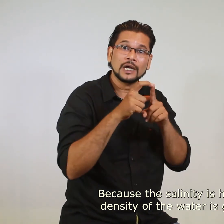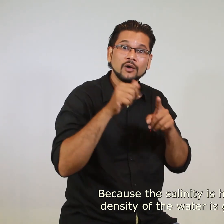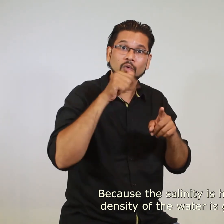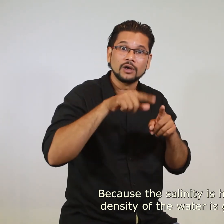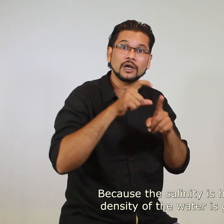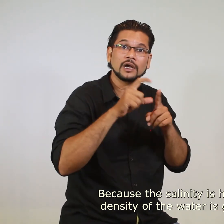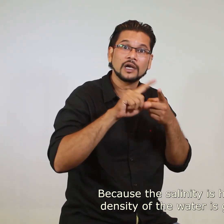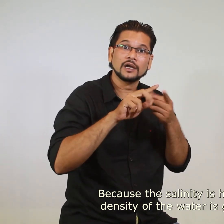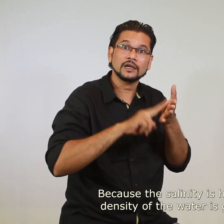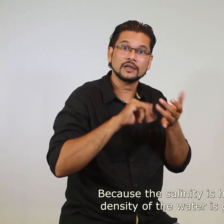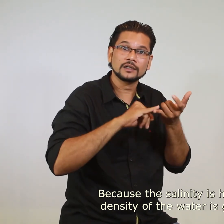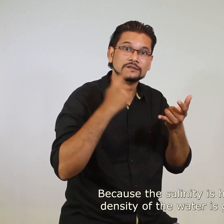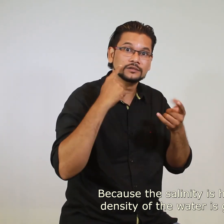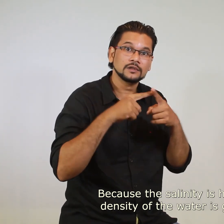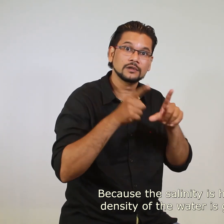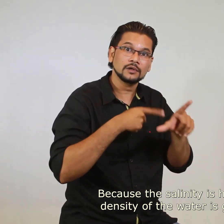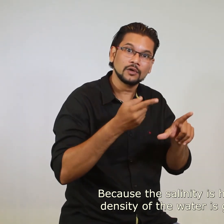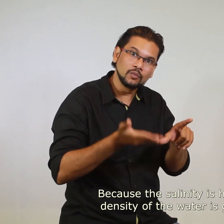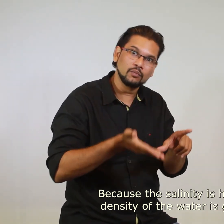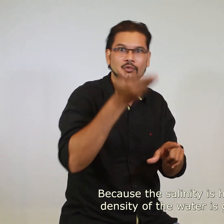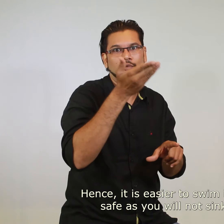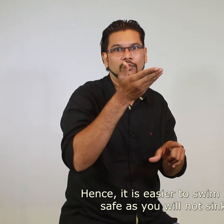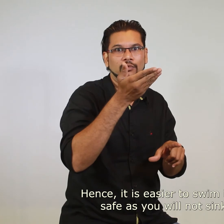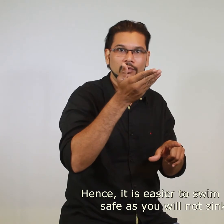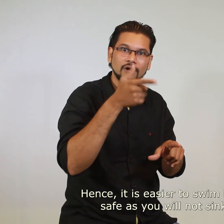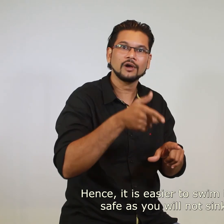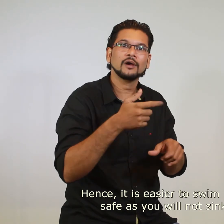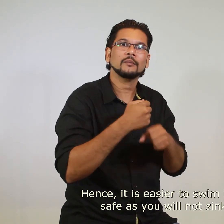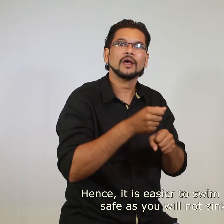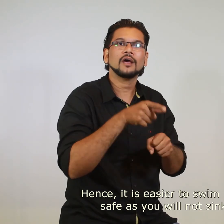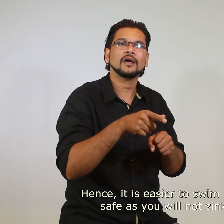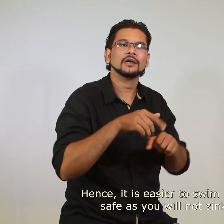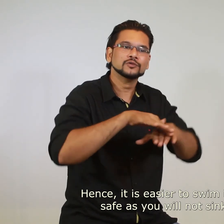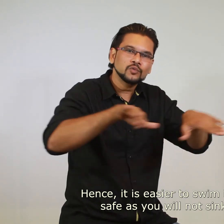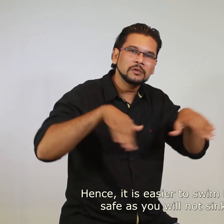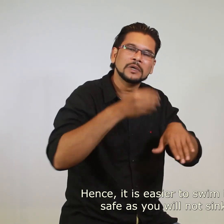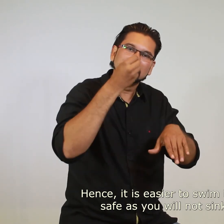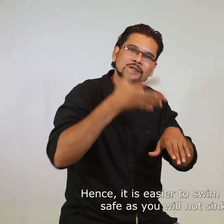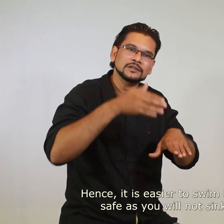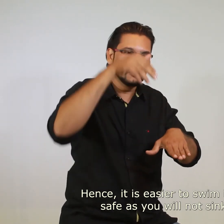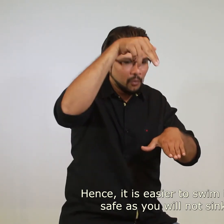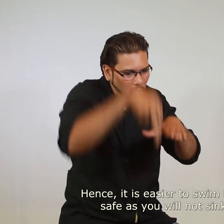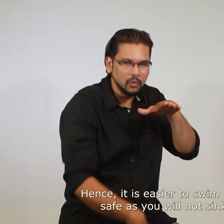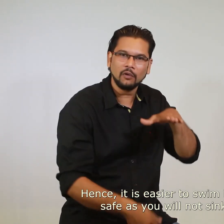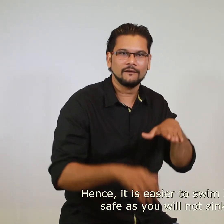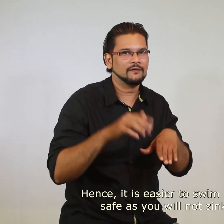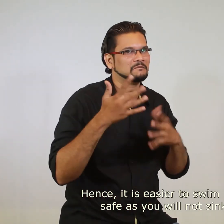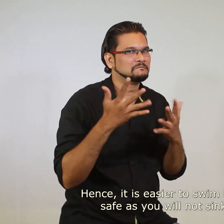high, the density of water is greater. Hence, it's easier to swim in it and